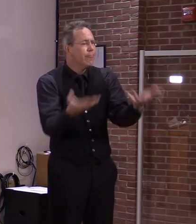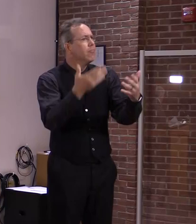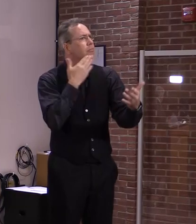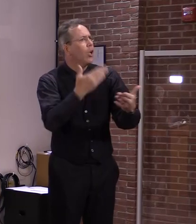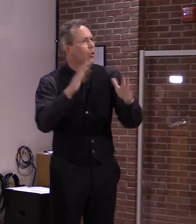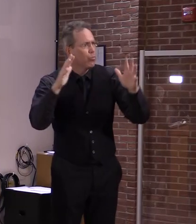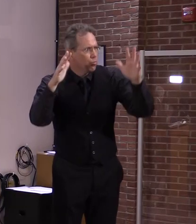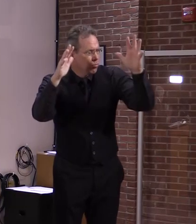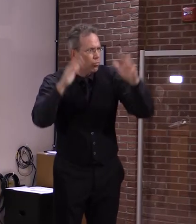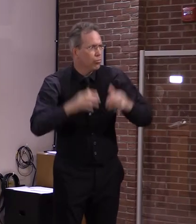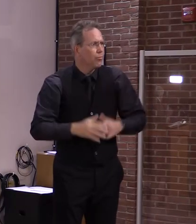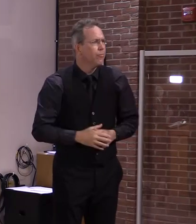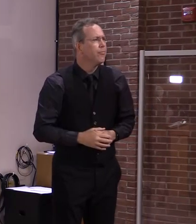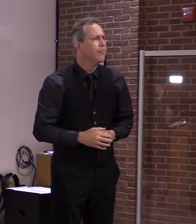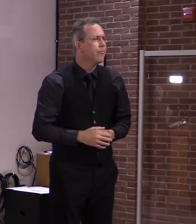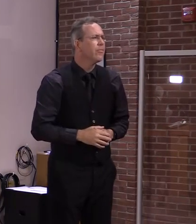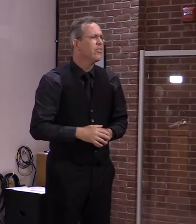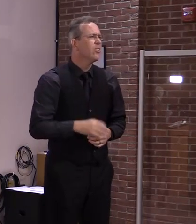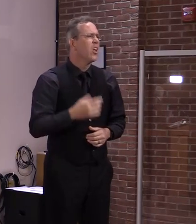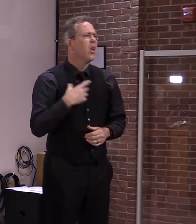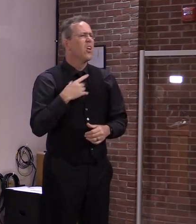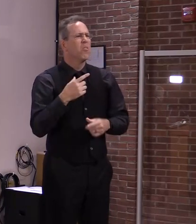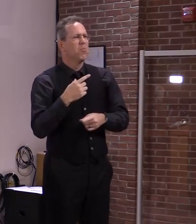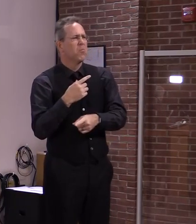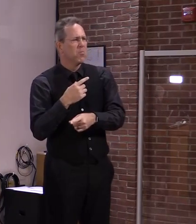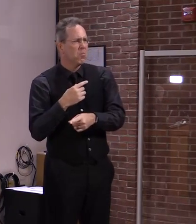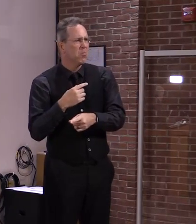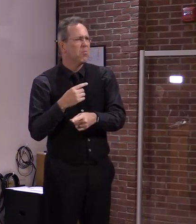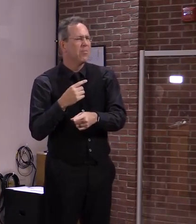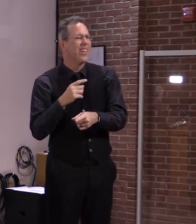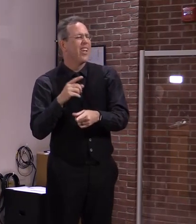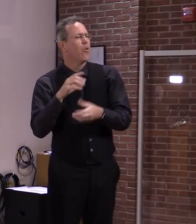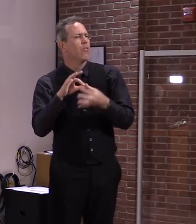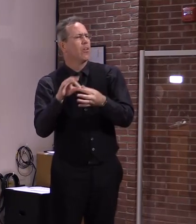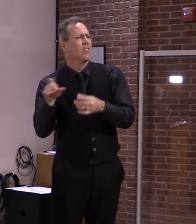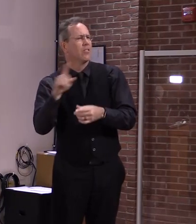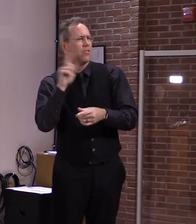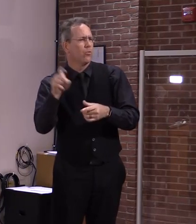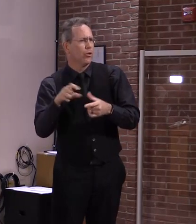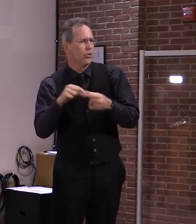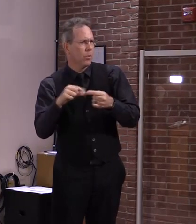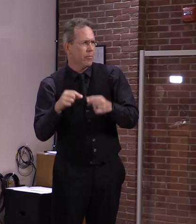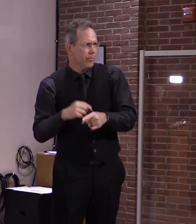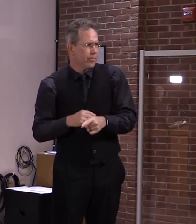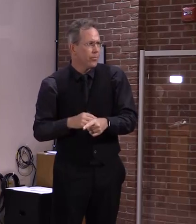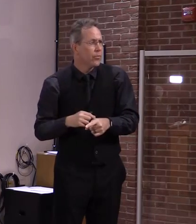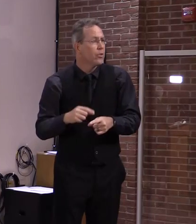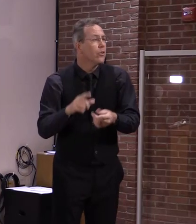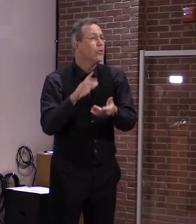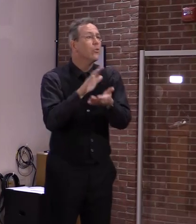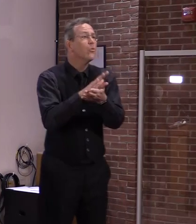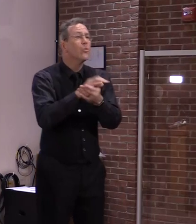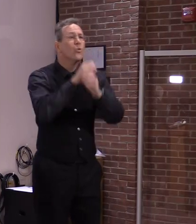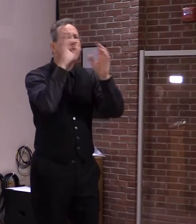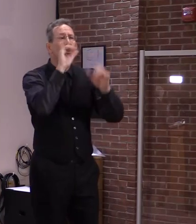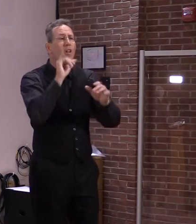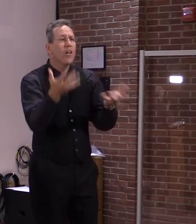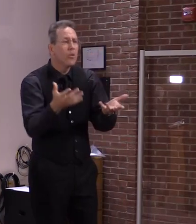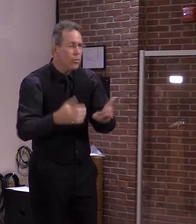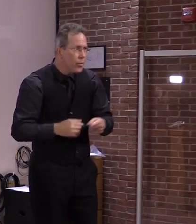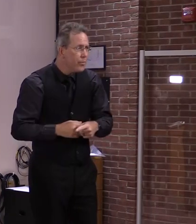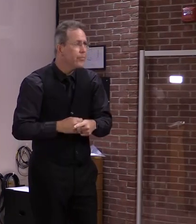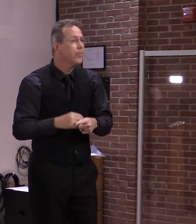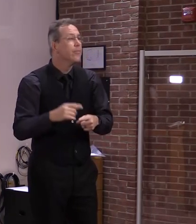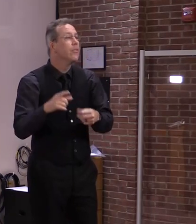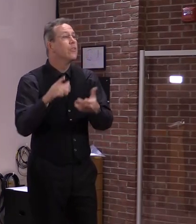Let me just turn it over to Secretary French, where he can talk about the various school efforts in that region, which is